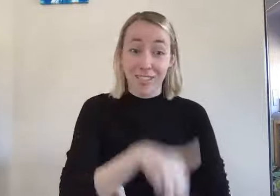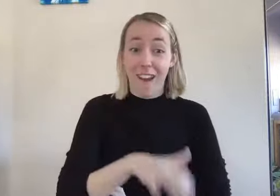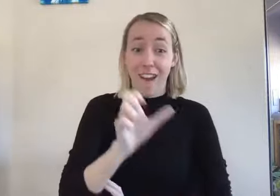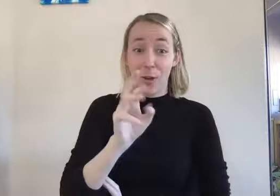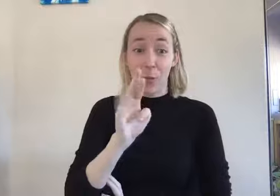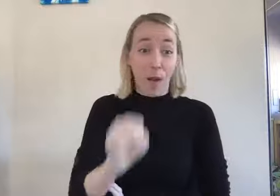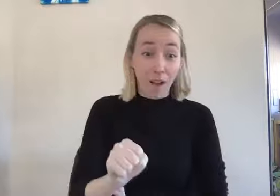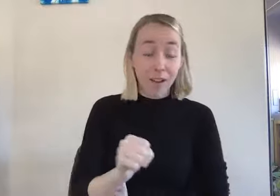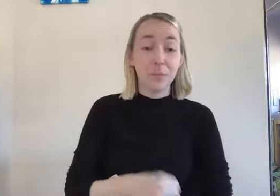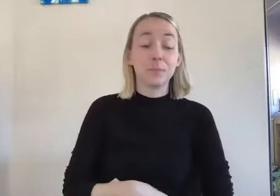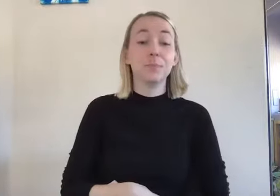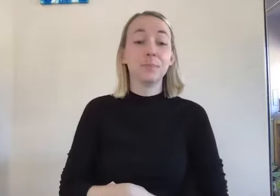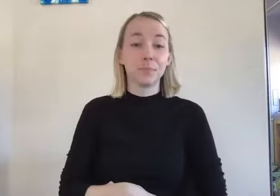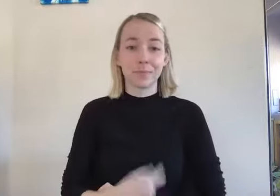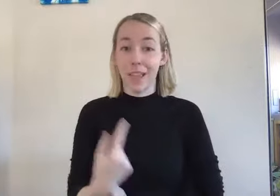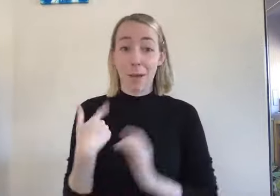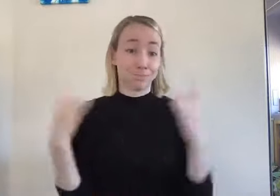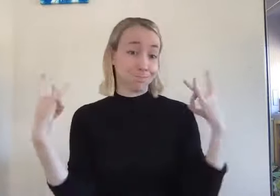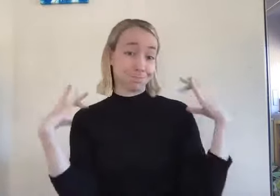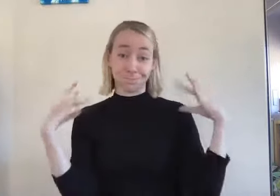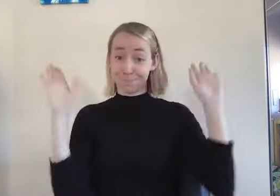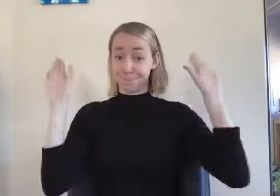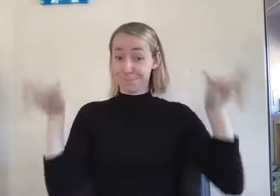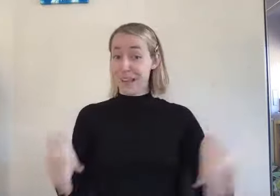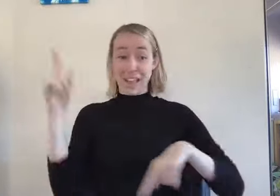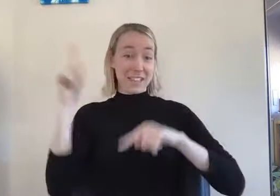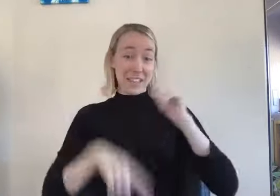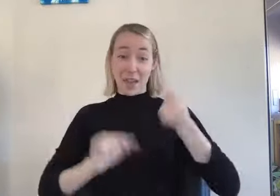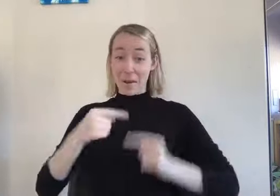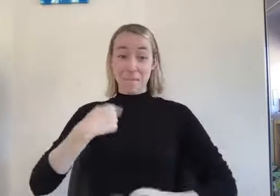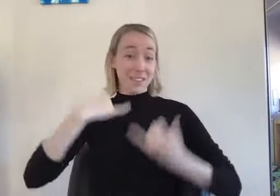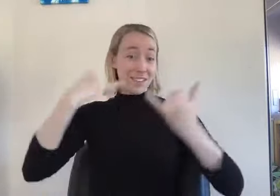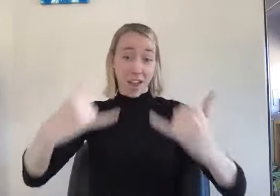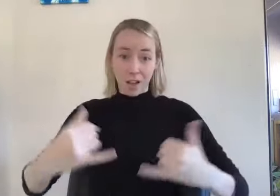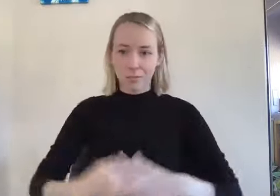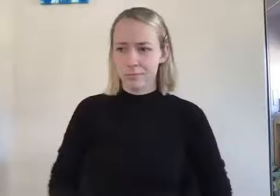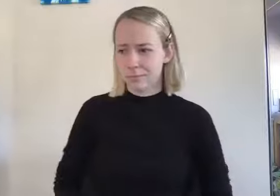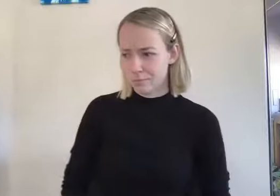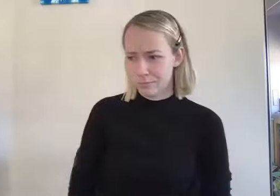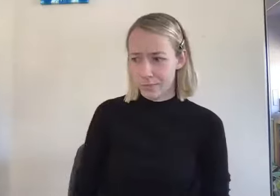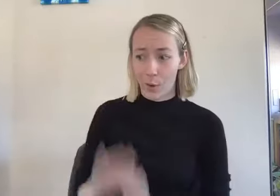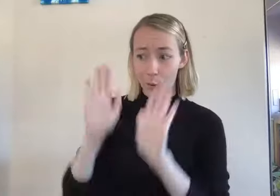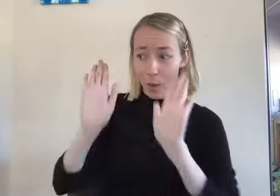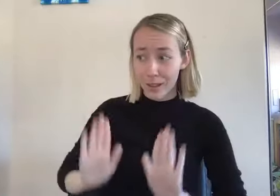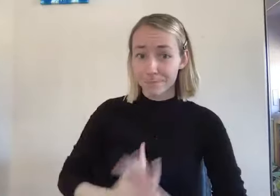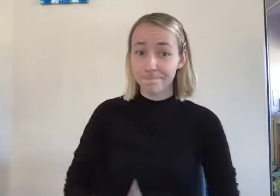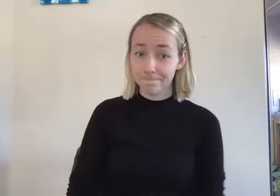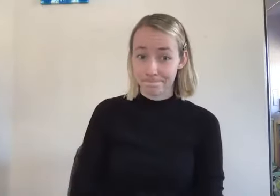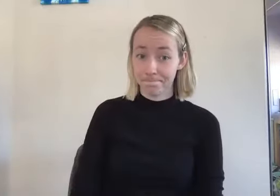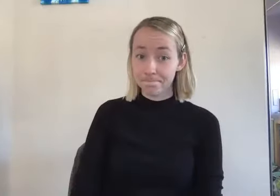all those crimes. And, I'm off the hook. Like, they can't prosecute me. And he said, well, that's really great.